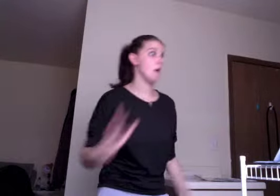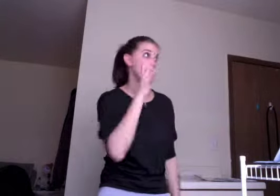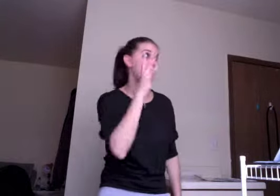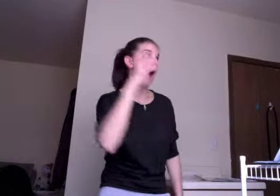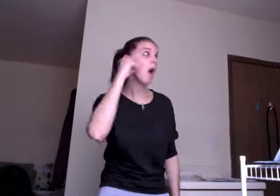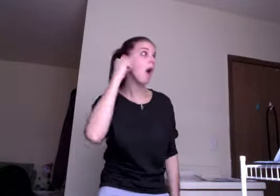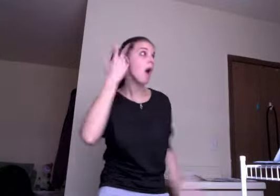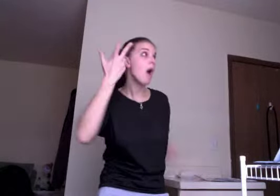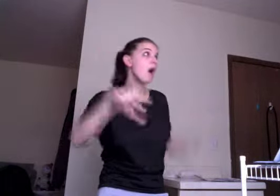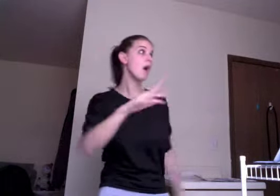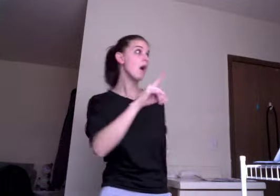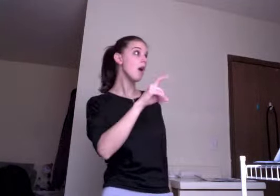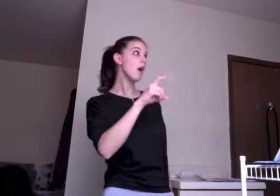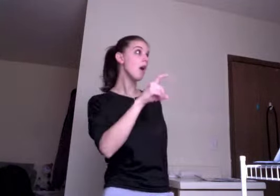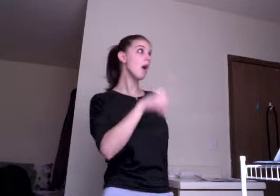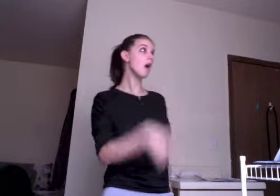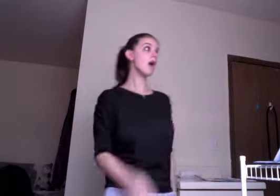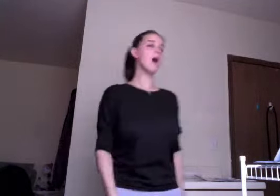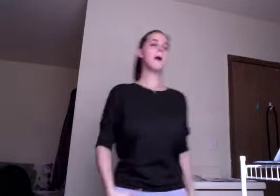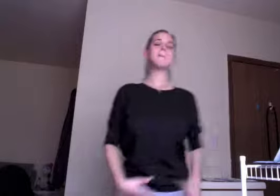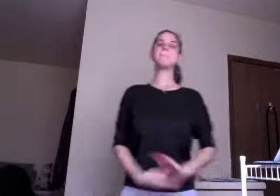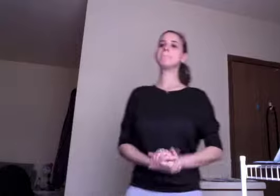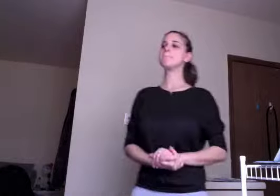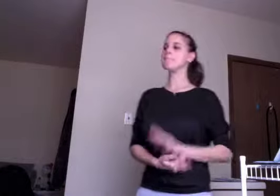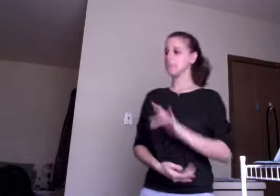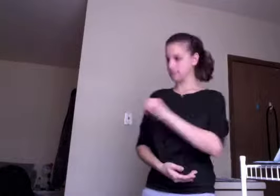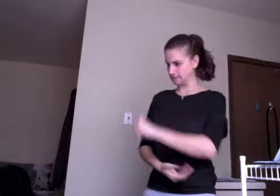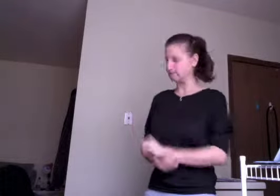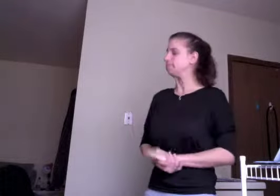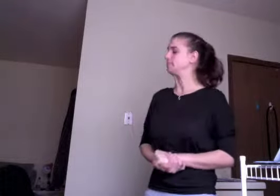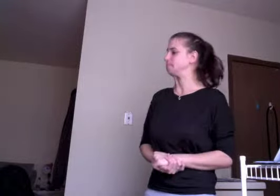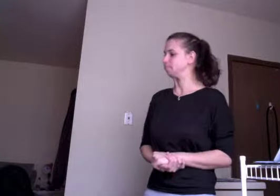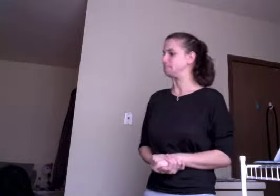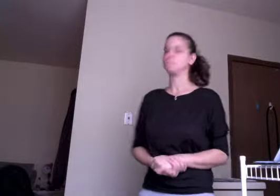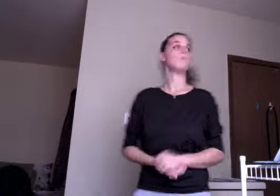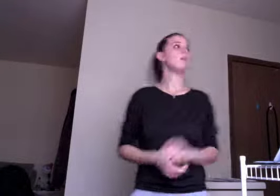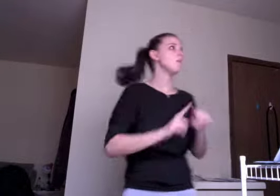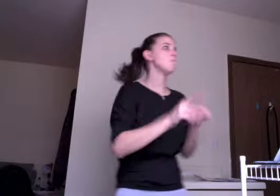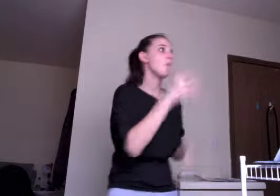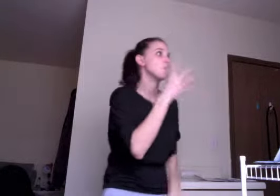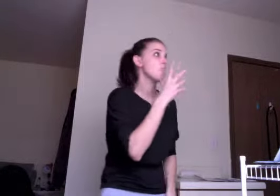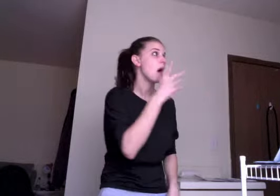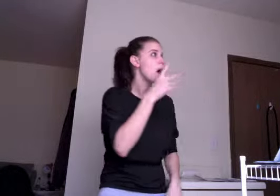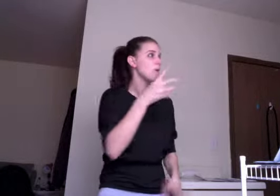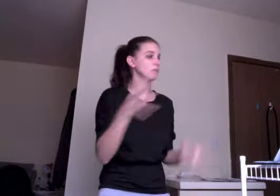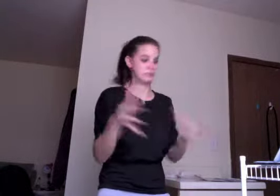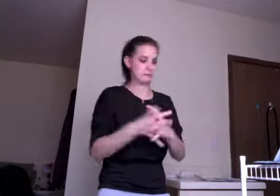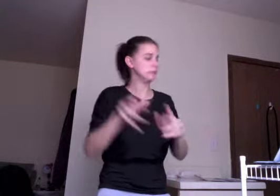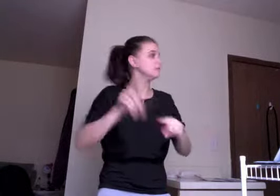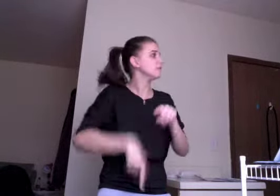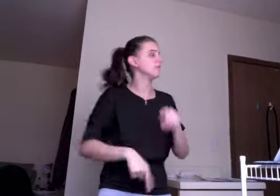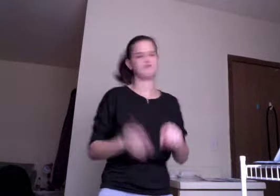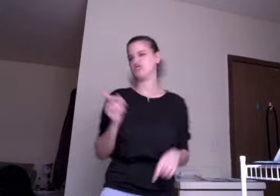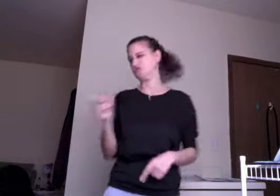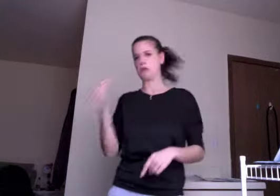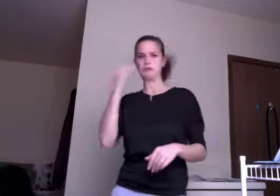and I said yes and she said but mom you can't have kids because she knows I adopted her and that I can't have kids and I